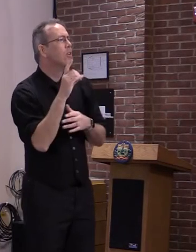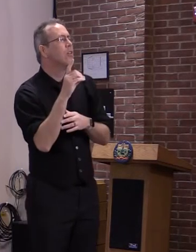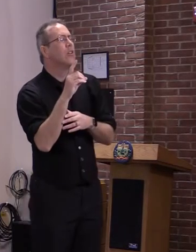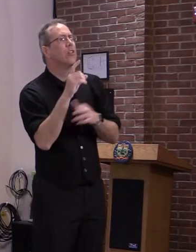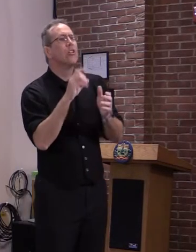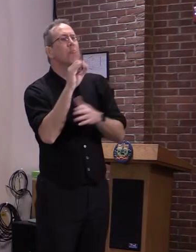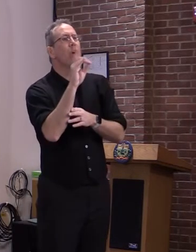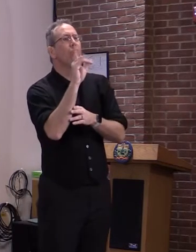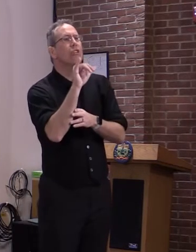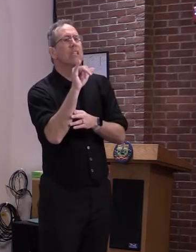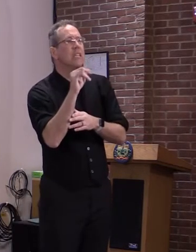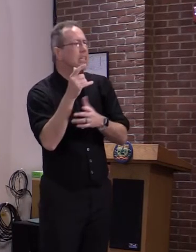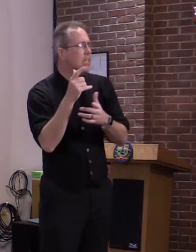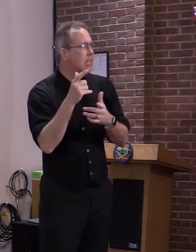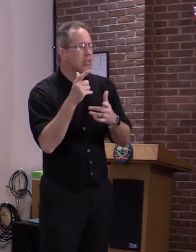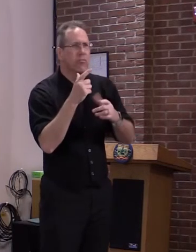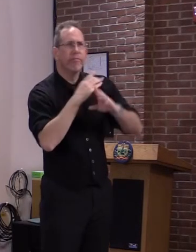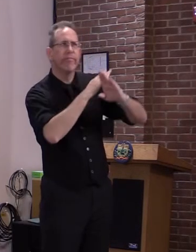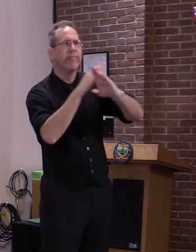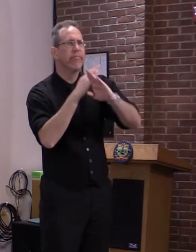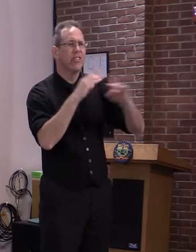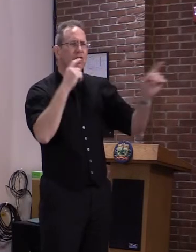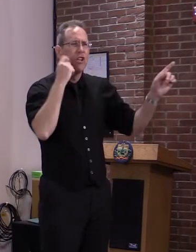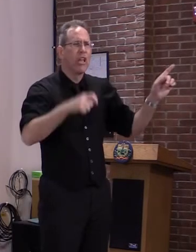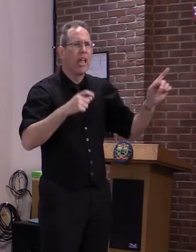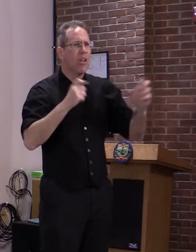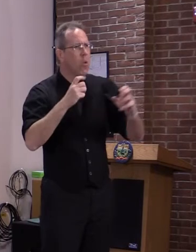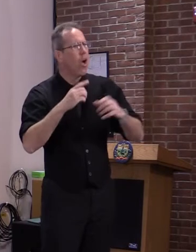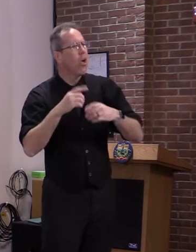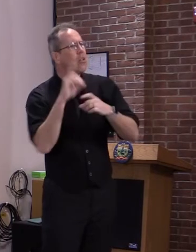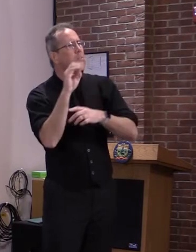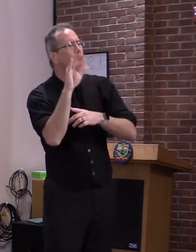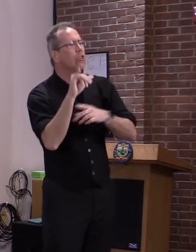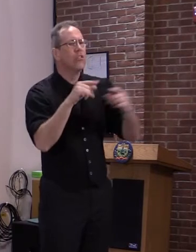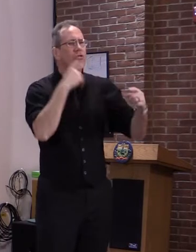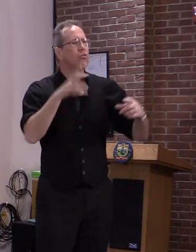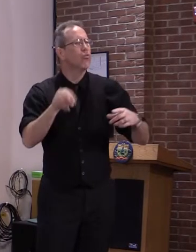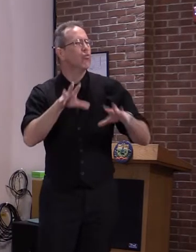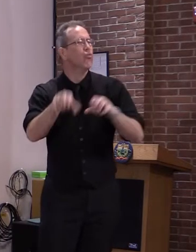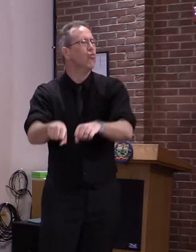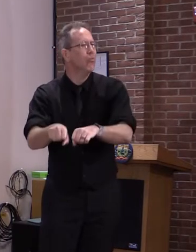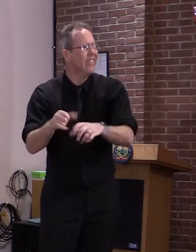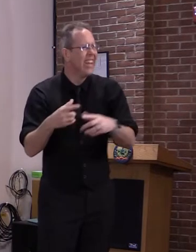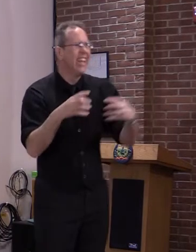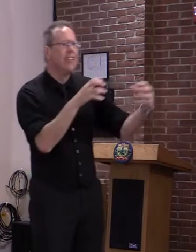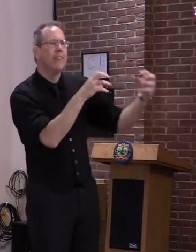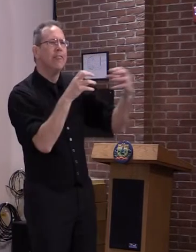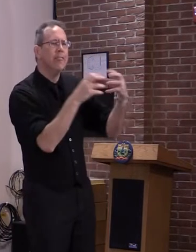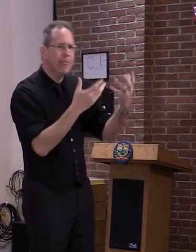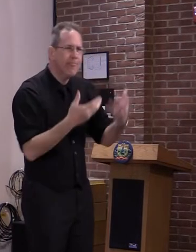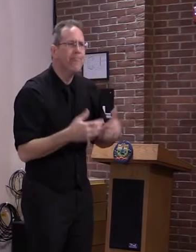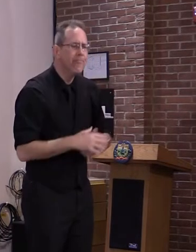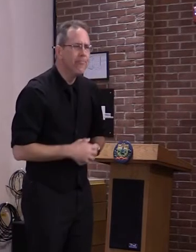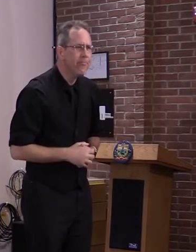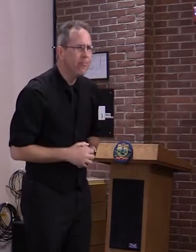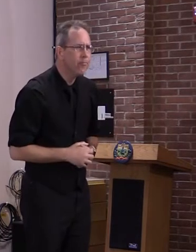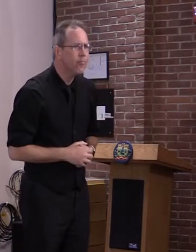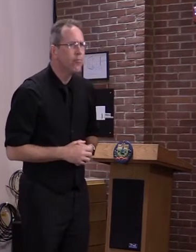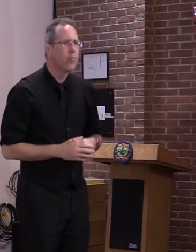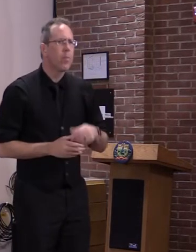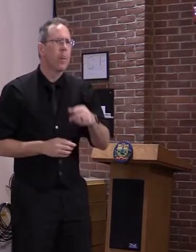particular. Governor, the president today did cut us off from Russian oil. That's a good move, by the